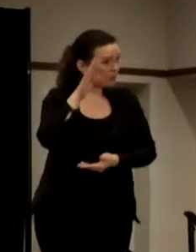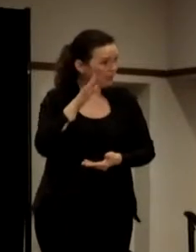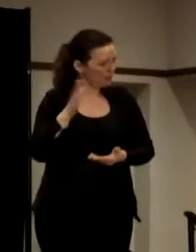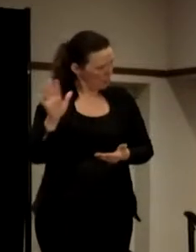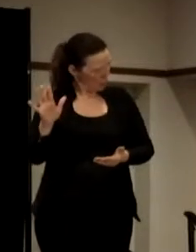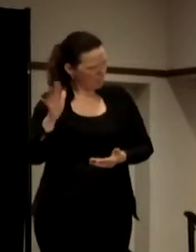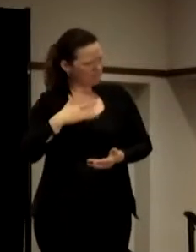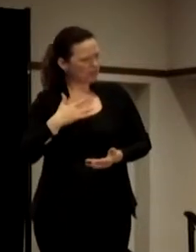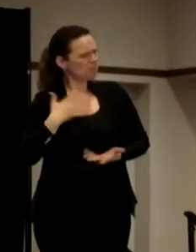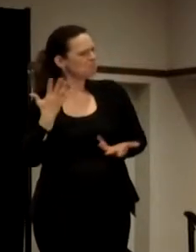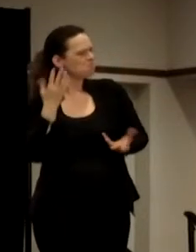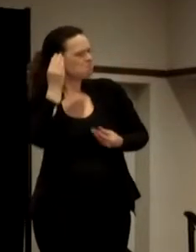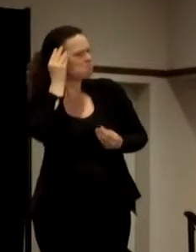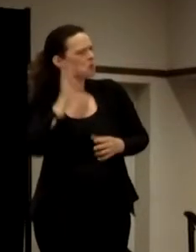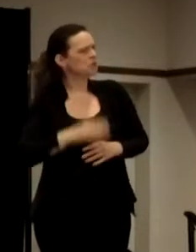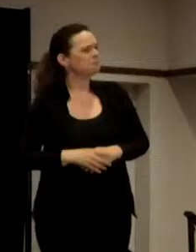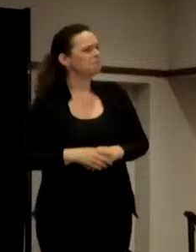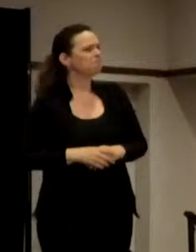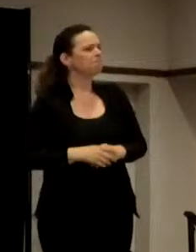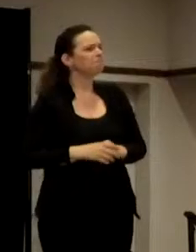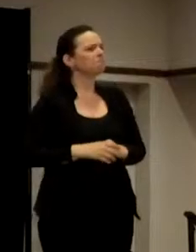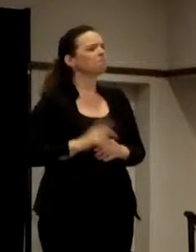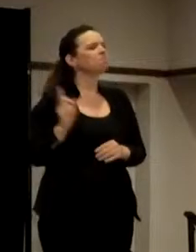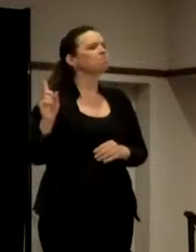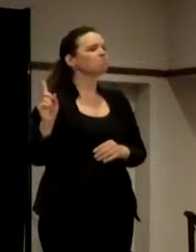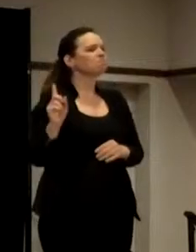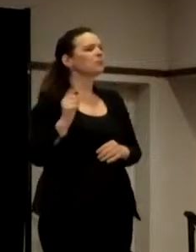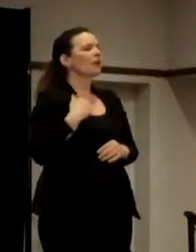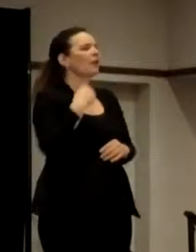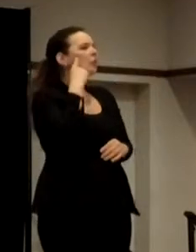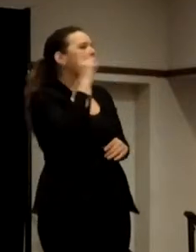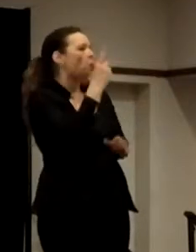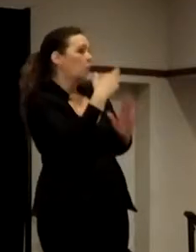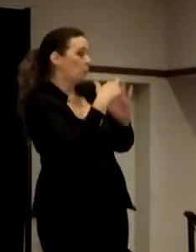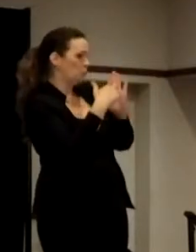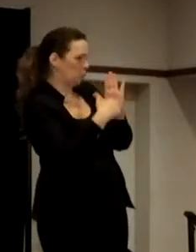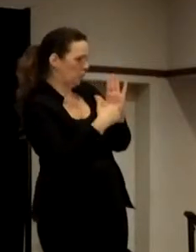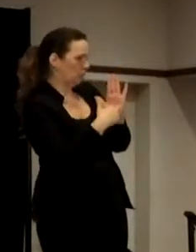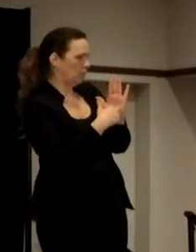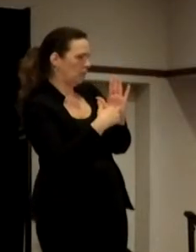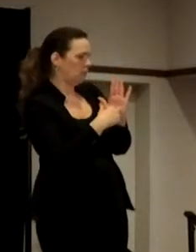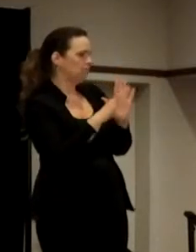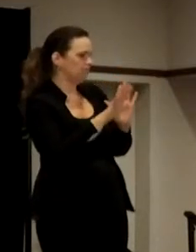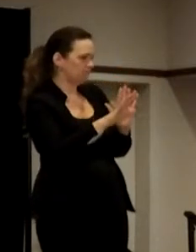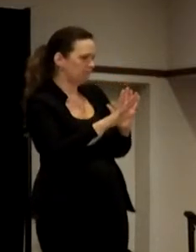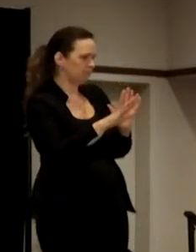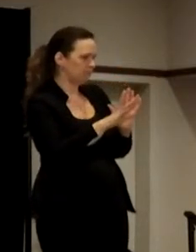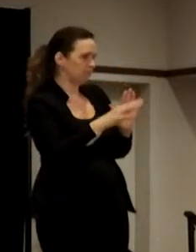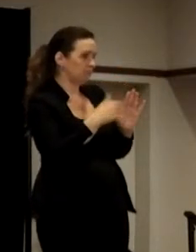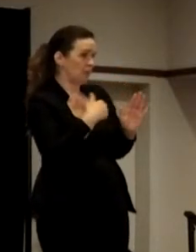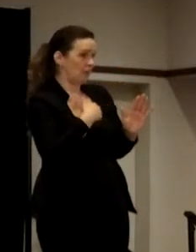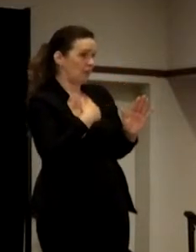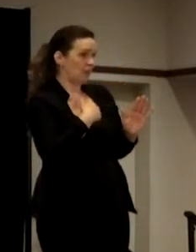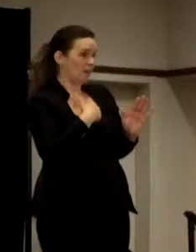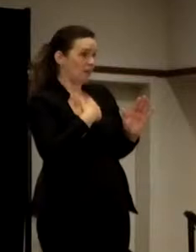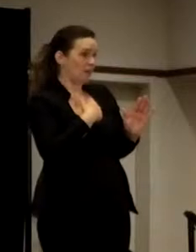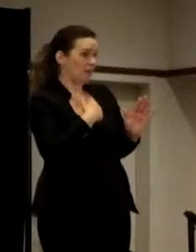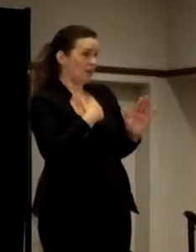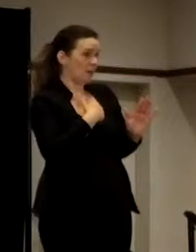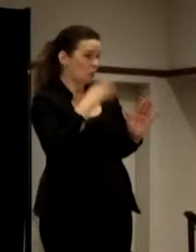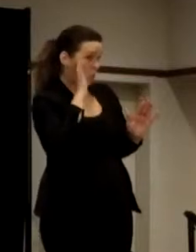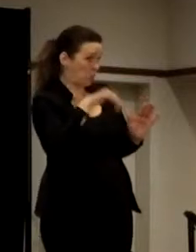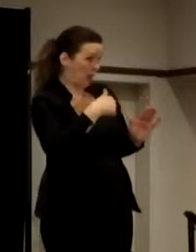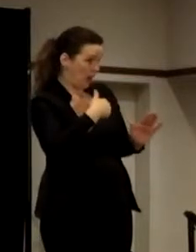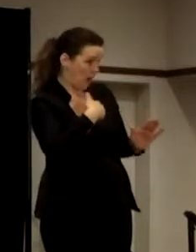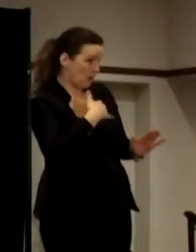rules is that if you give, I believe it's still a rule. Now I will break this rule If we will not waste a dose. I